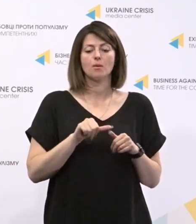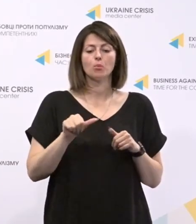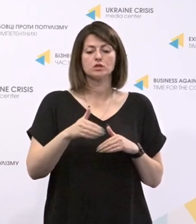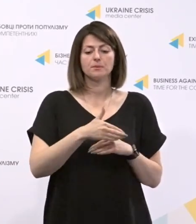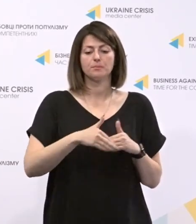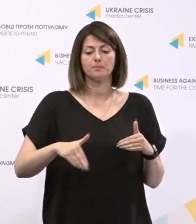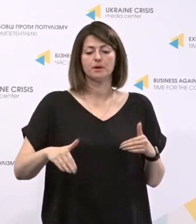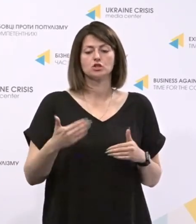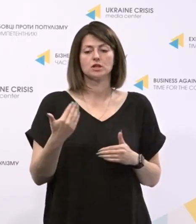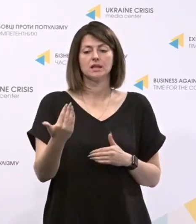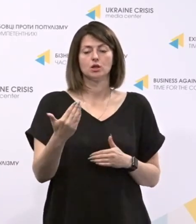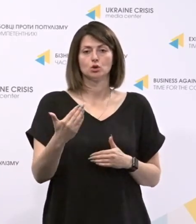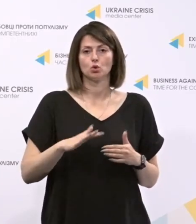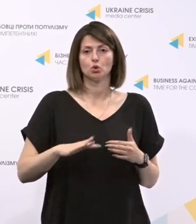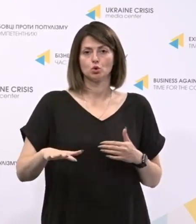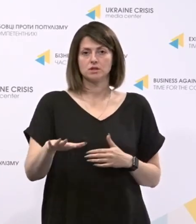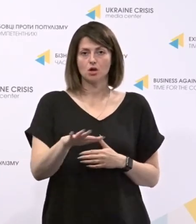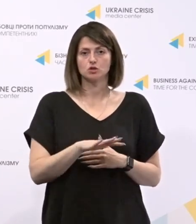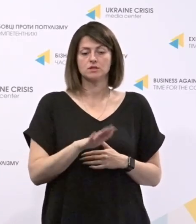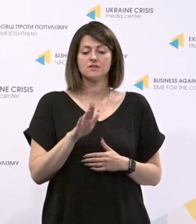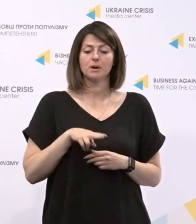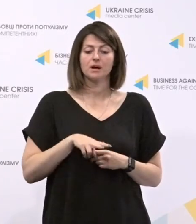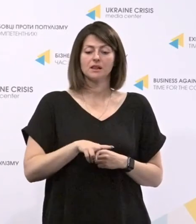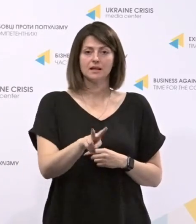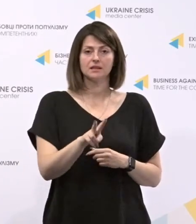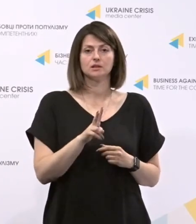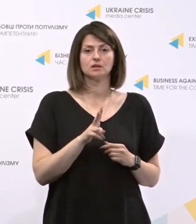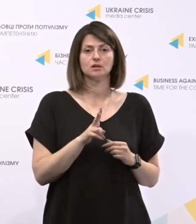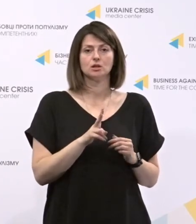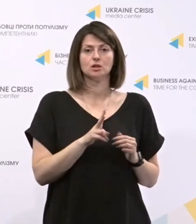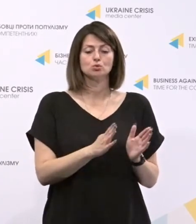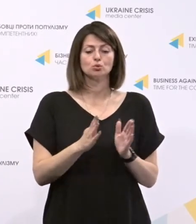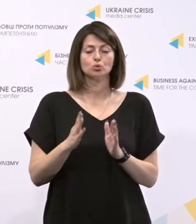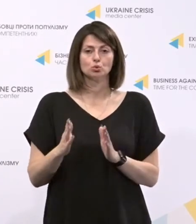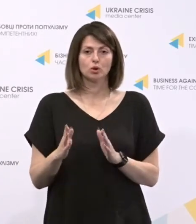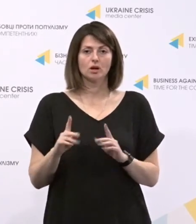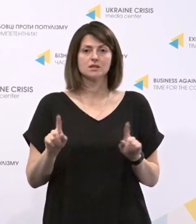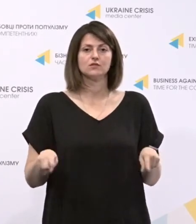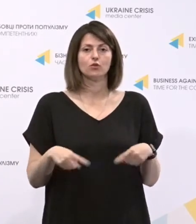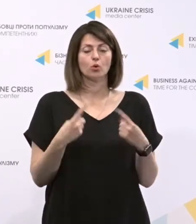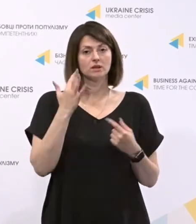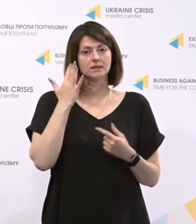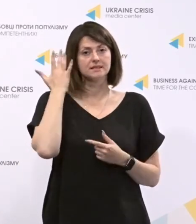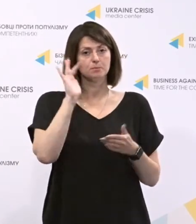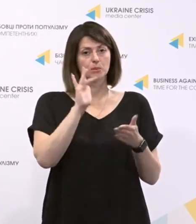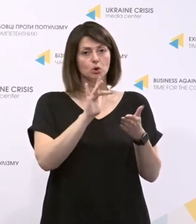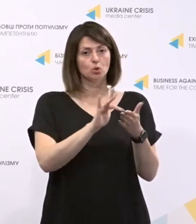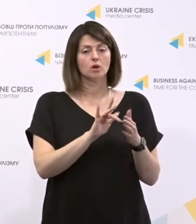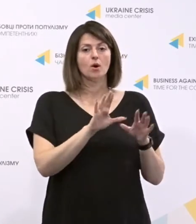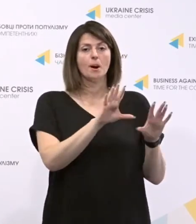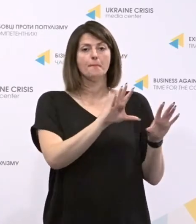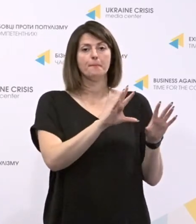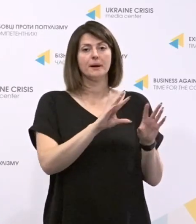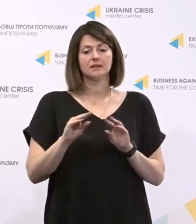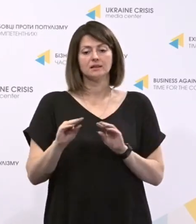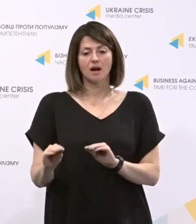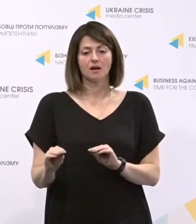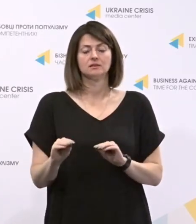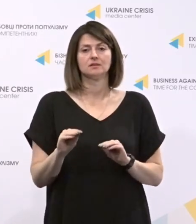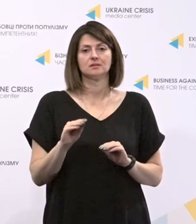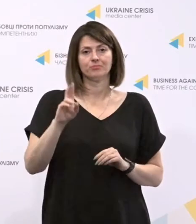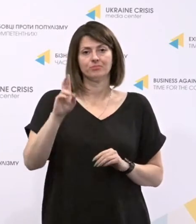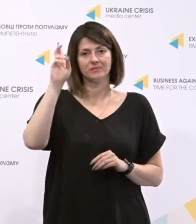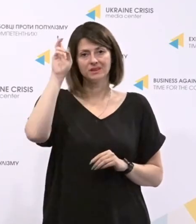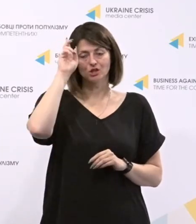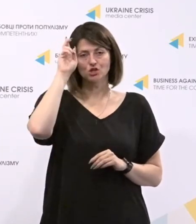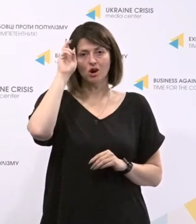Within parallel structures developed to assume government-like functions, individuals are arbitrarily detained and